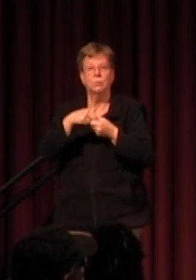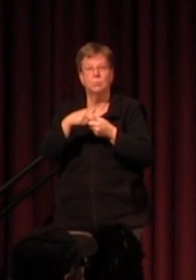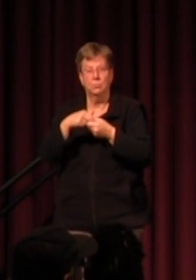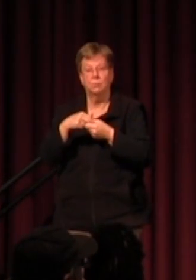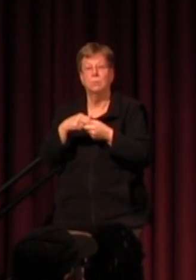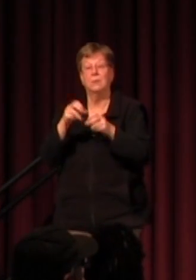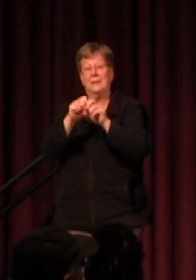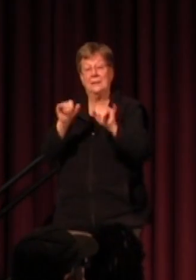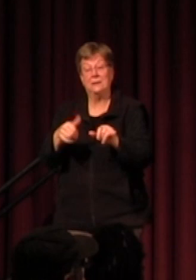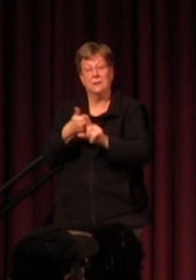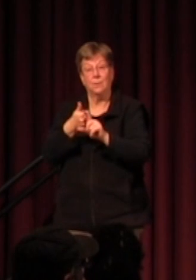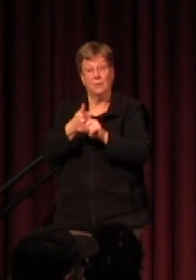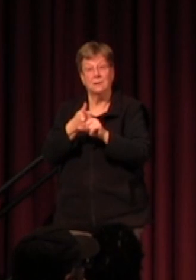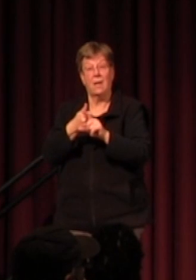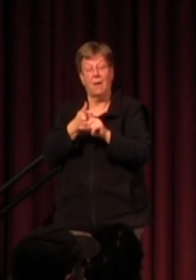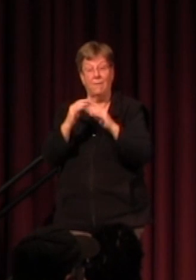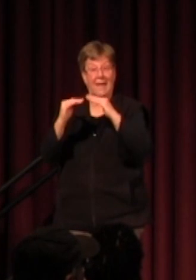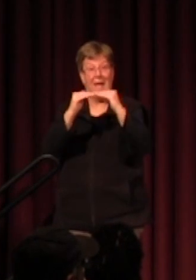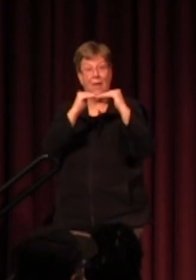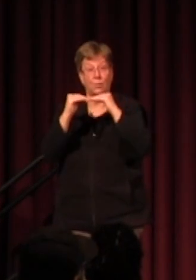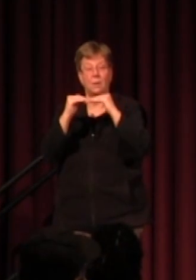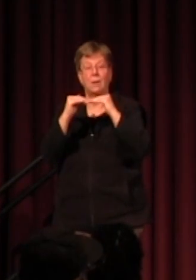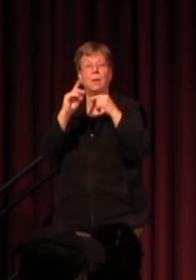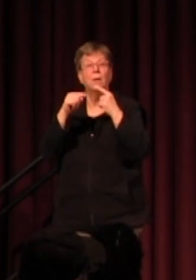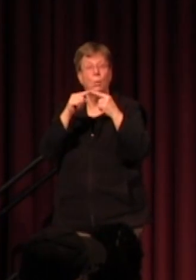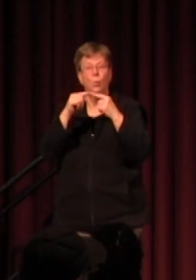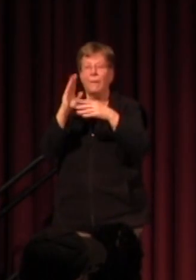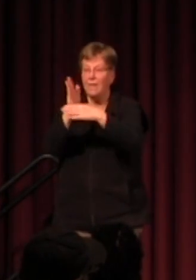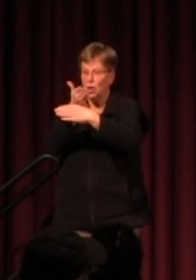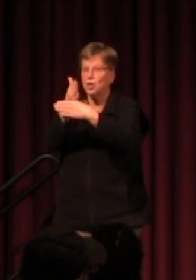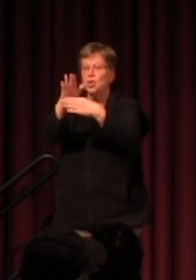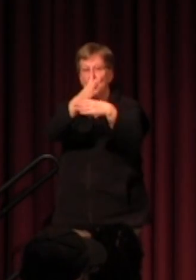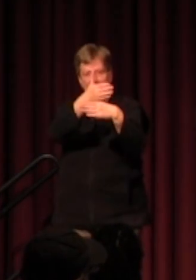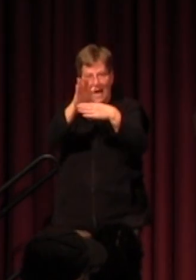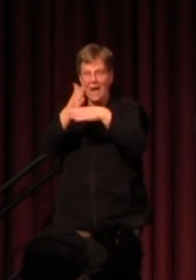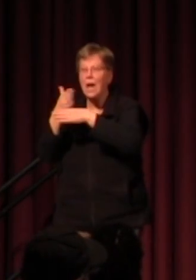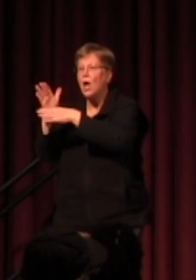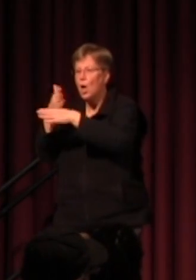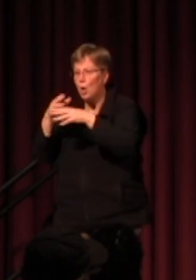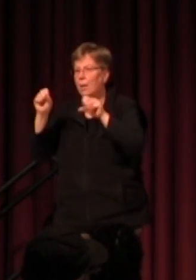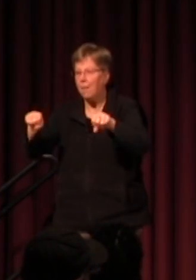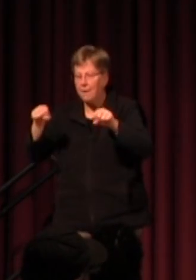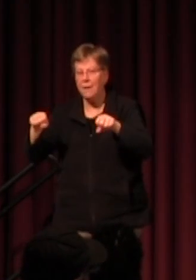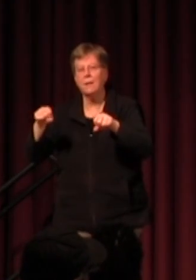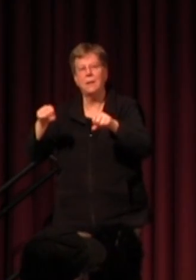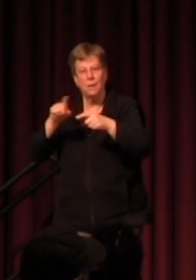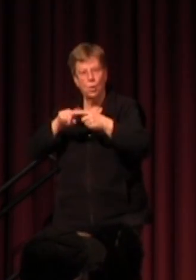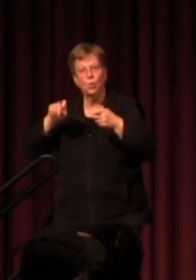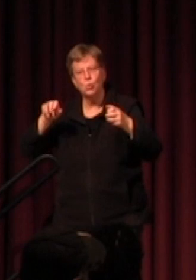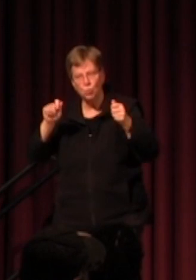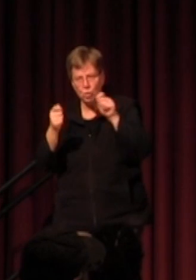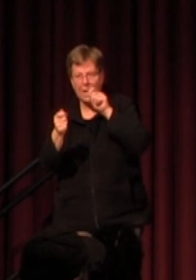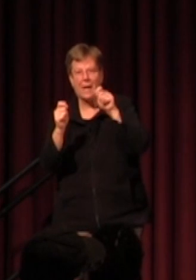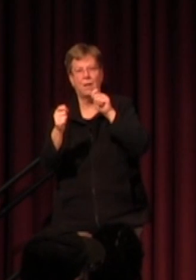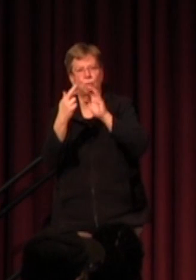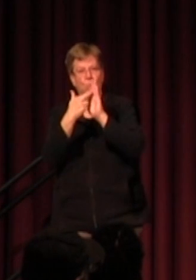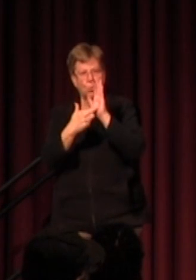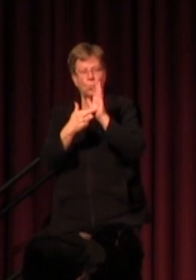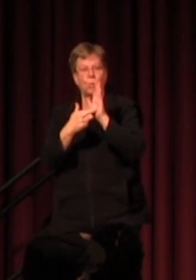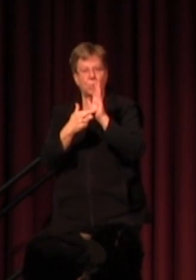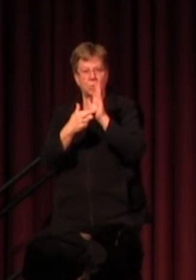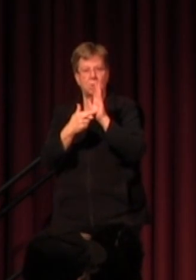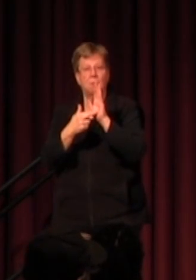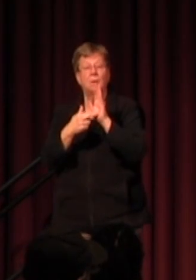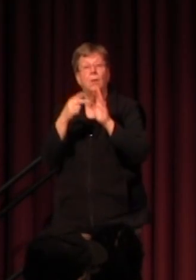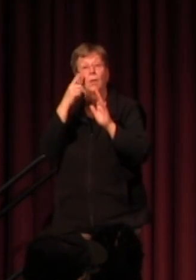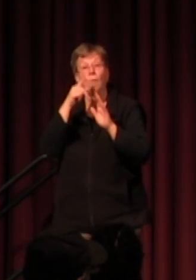equitable when there's shared ability for setting and evolving the rules in the system among people who are